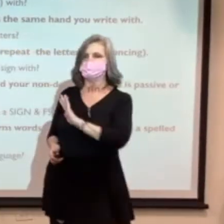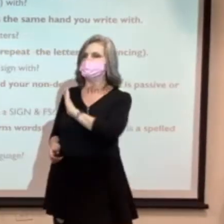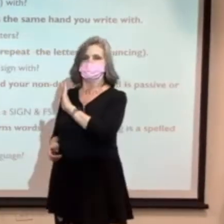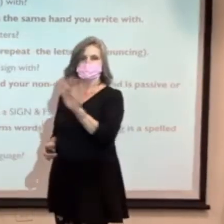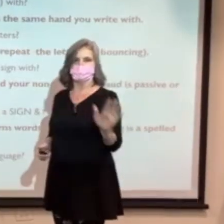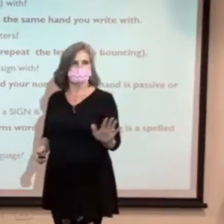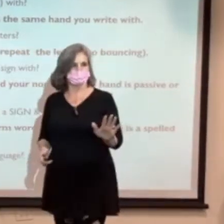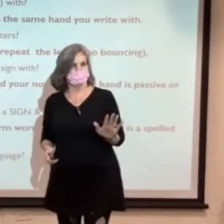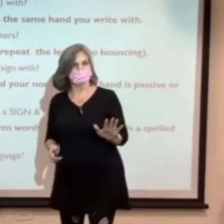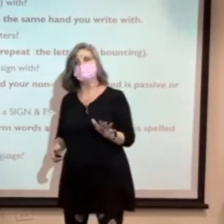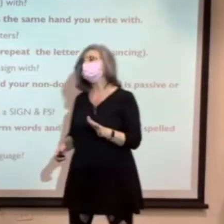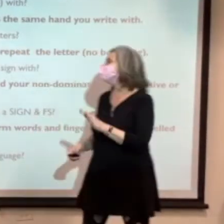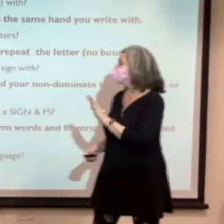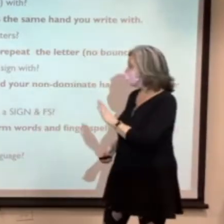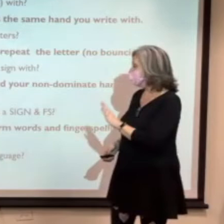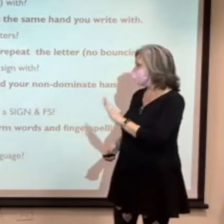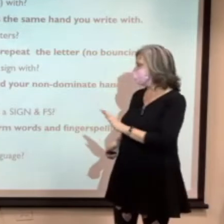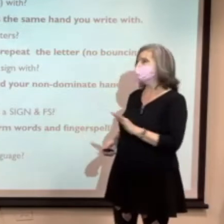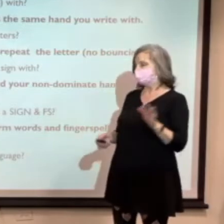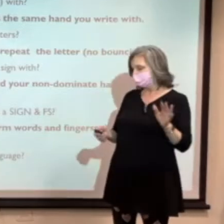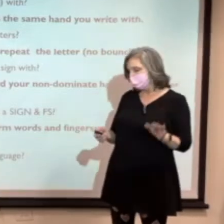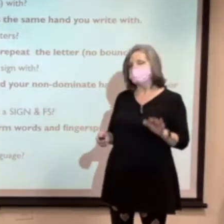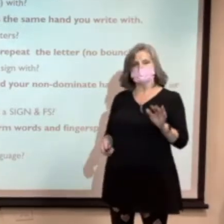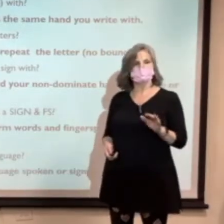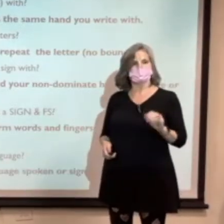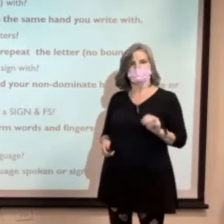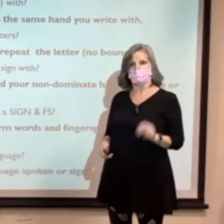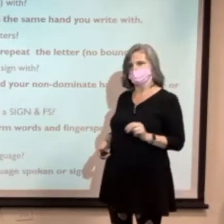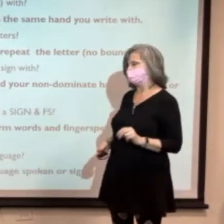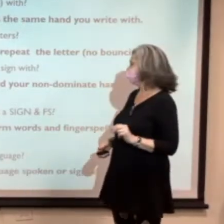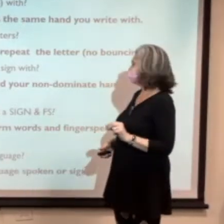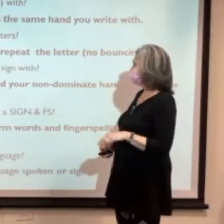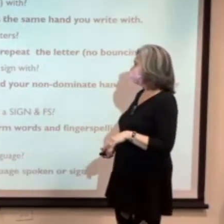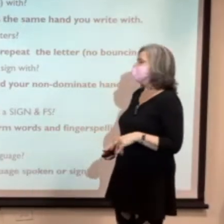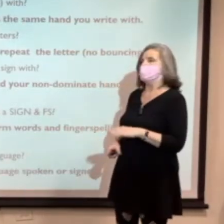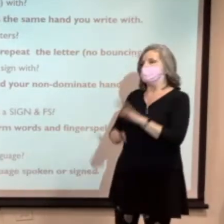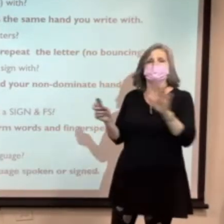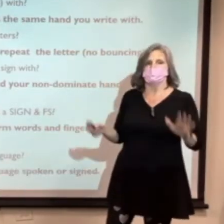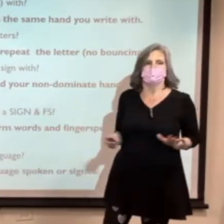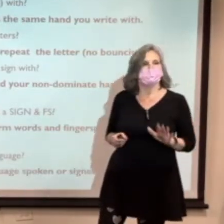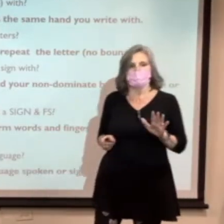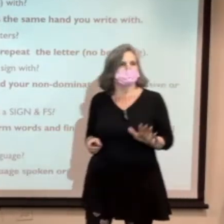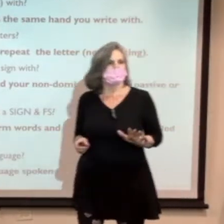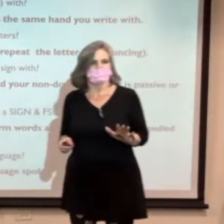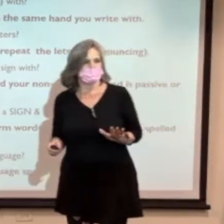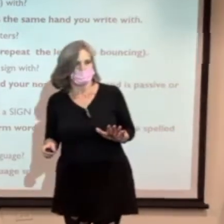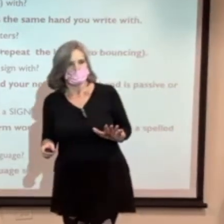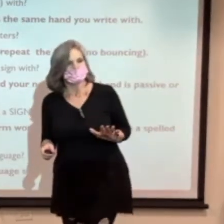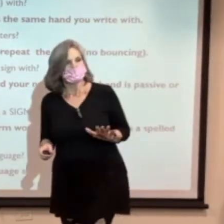colleges, or adult eds. No, sign language is not a universal language. It's not used in the whole entire world.